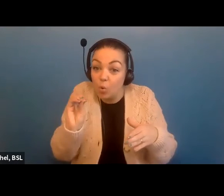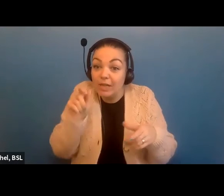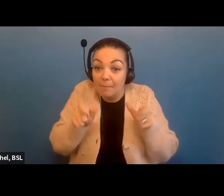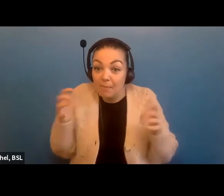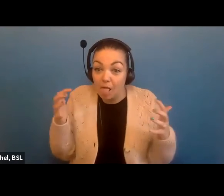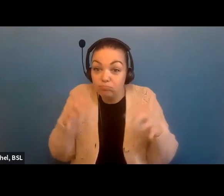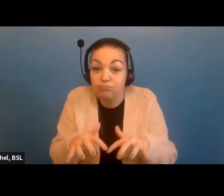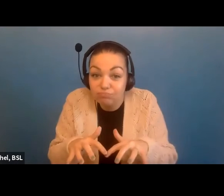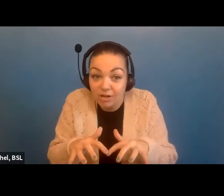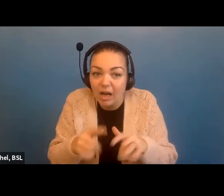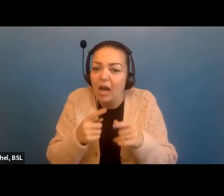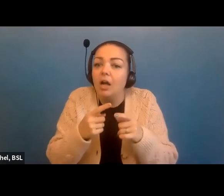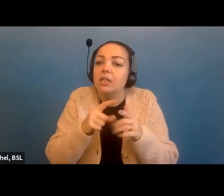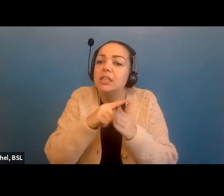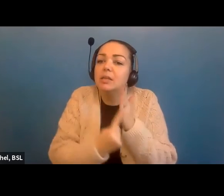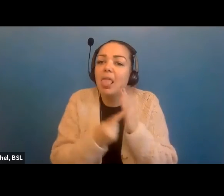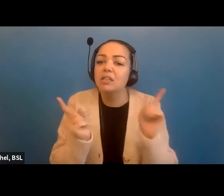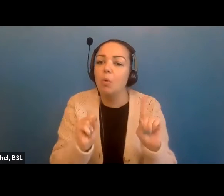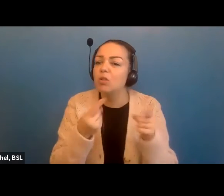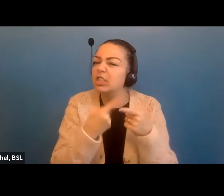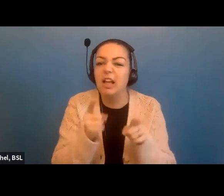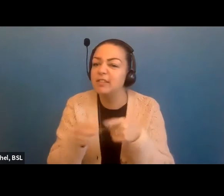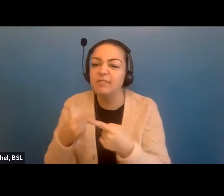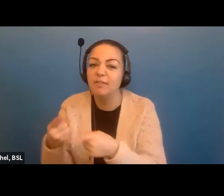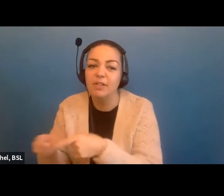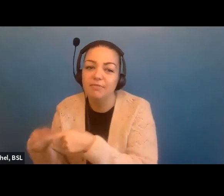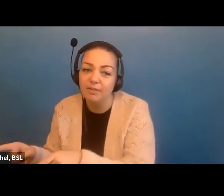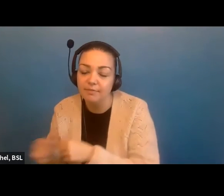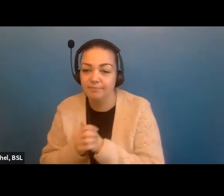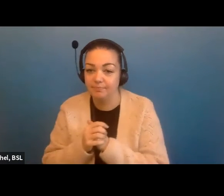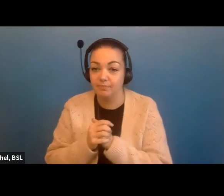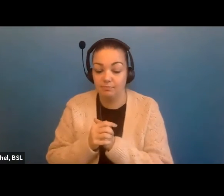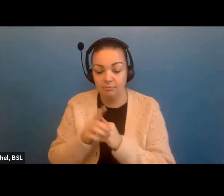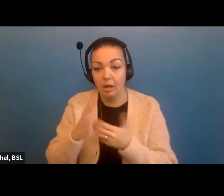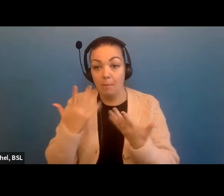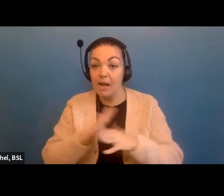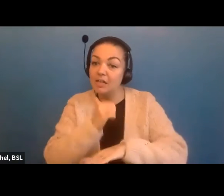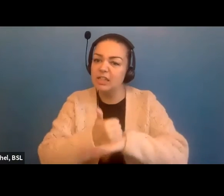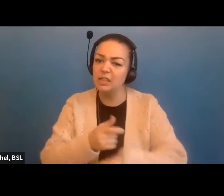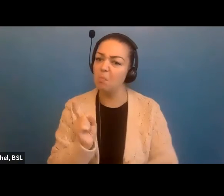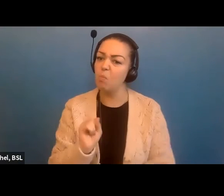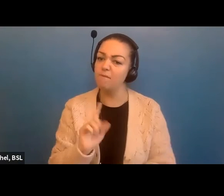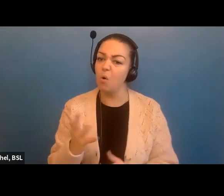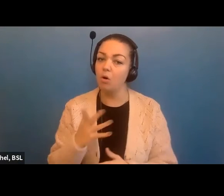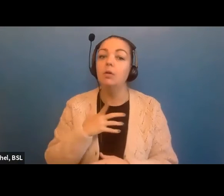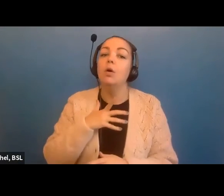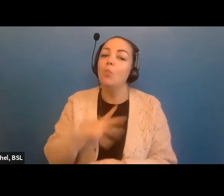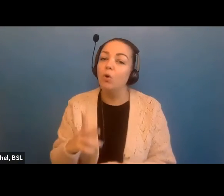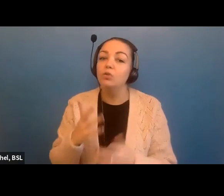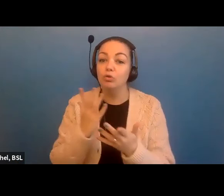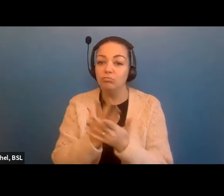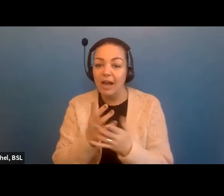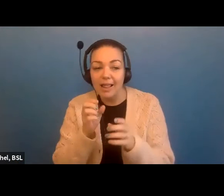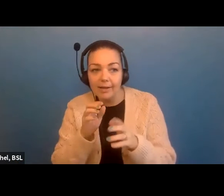140 members with a different type of disabilities. Our purpose is to change